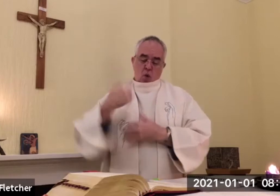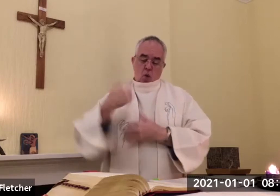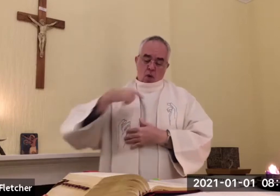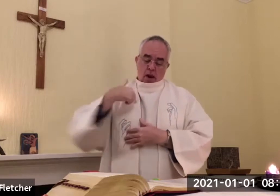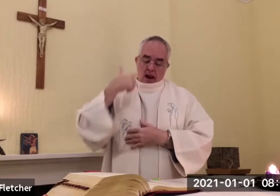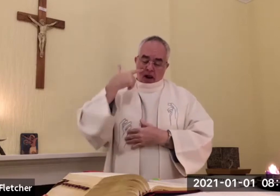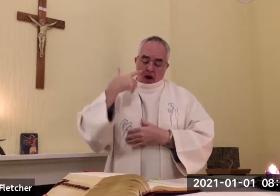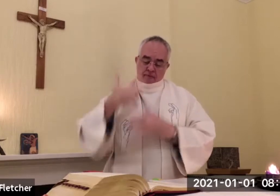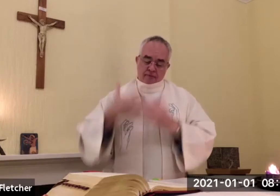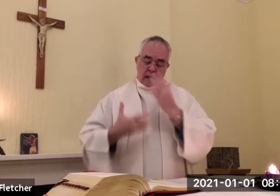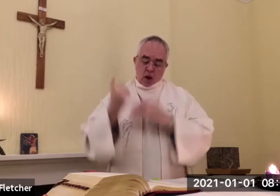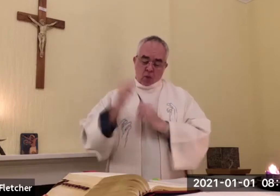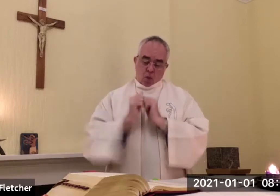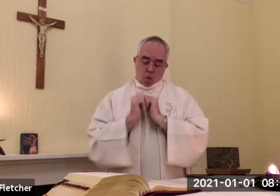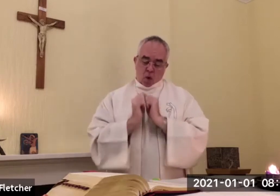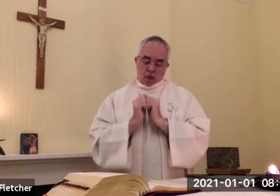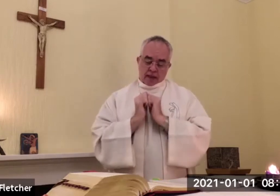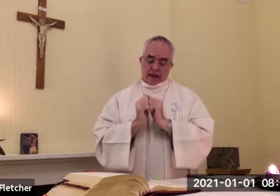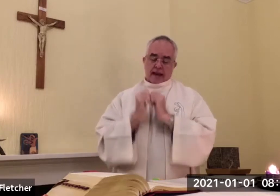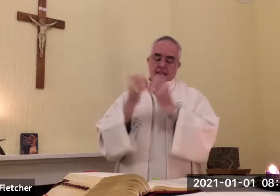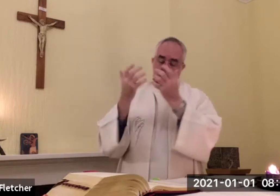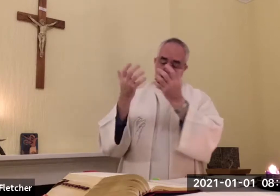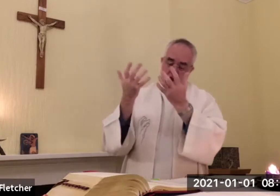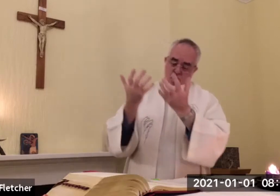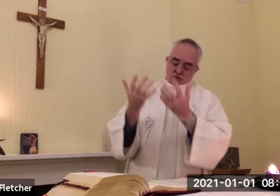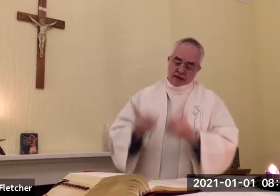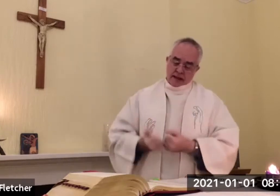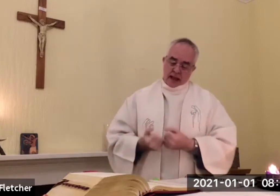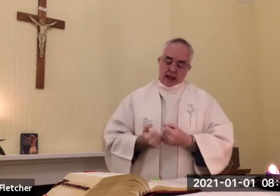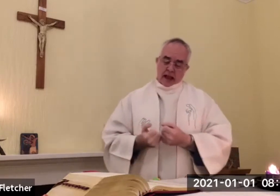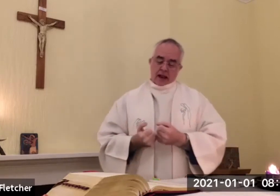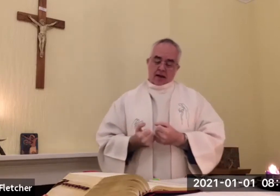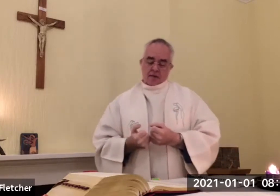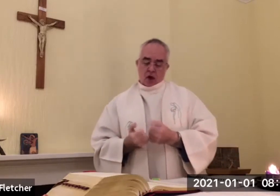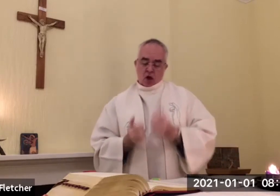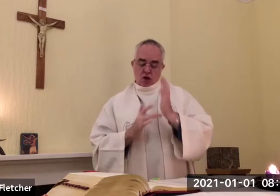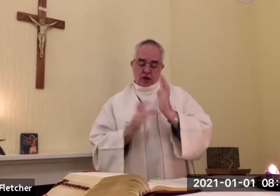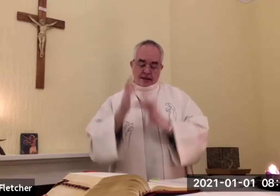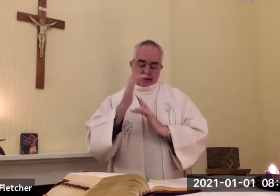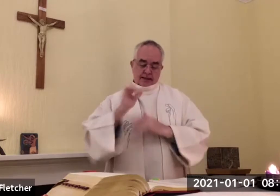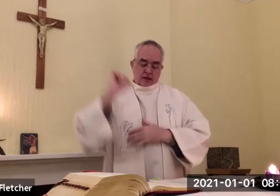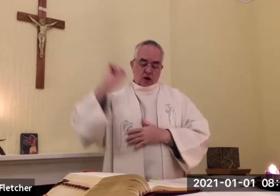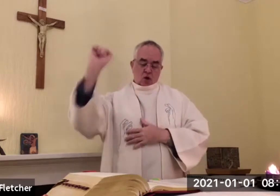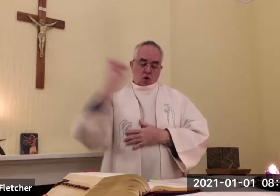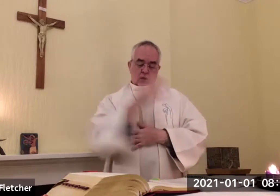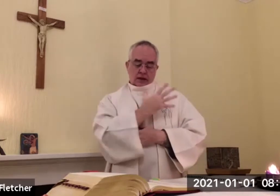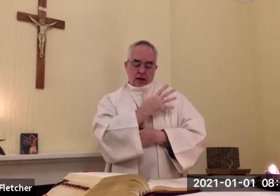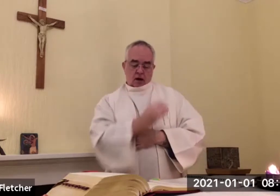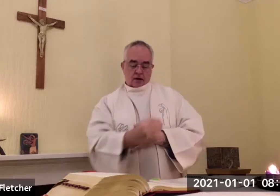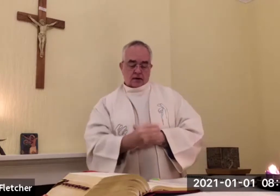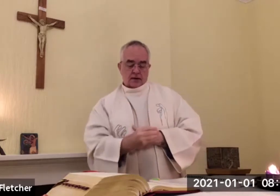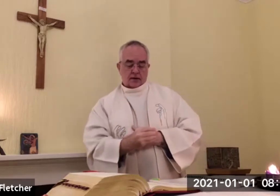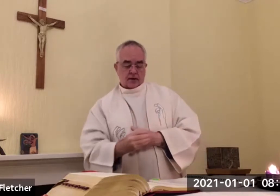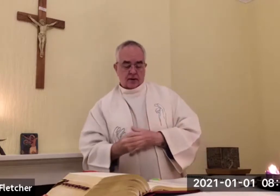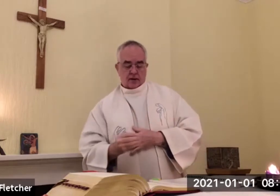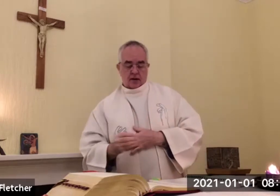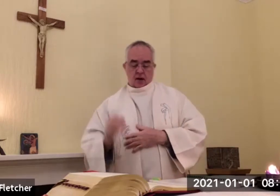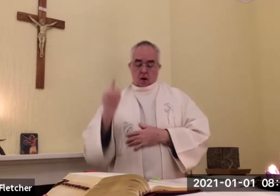we are found worthy to receive Jesus, your Son,